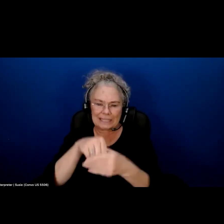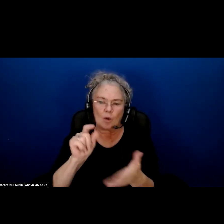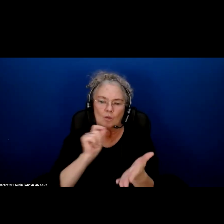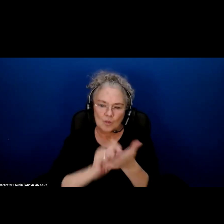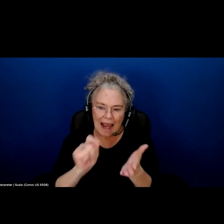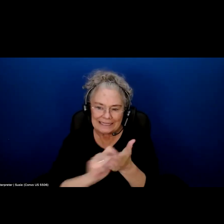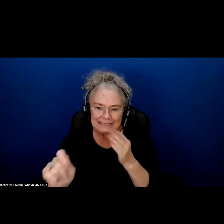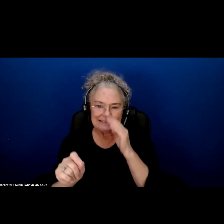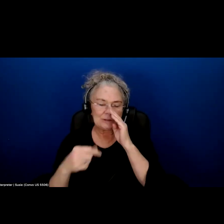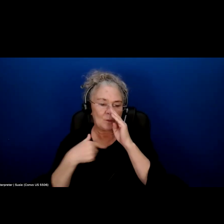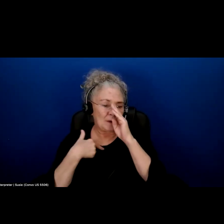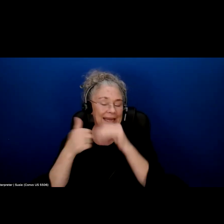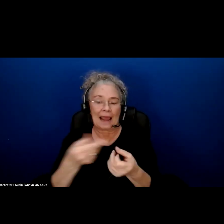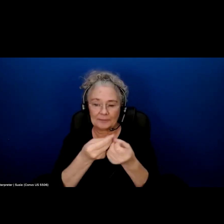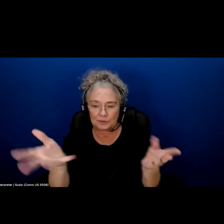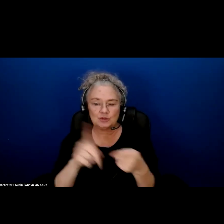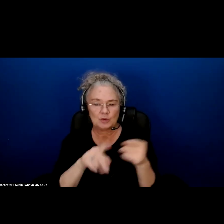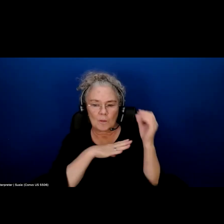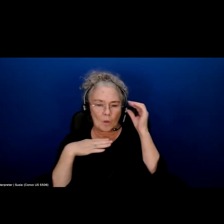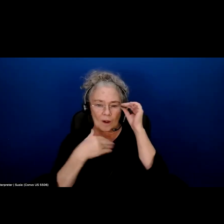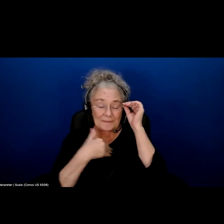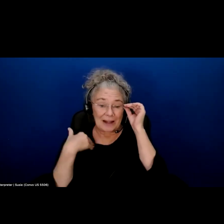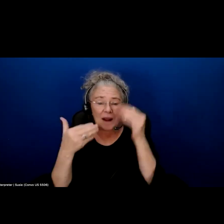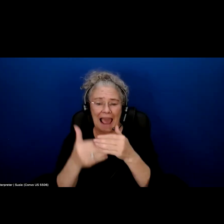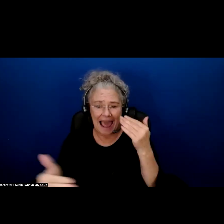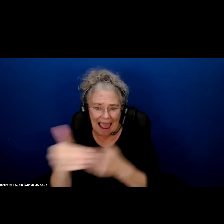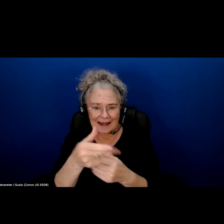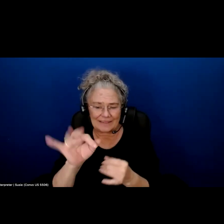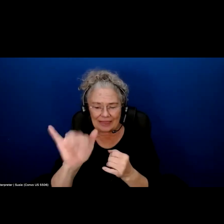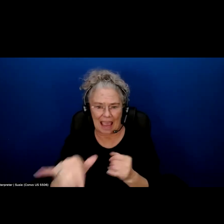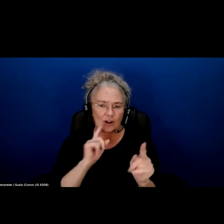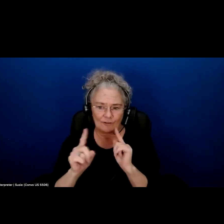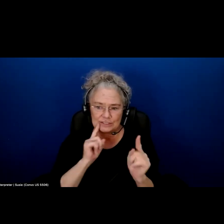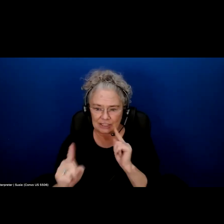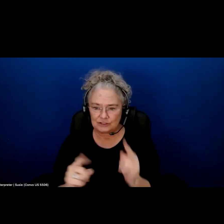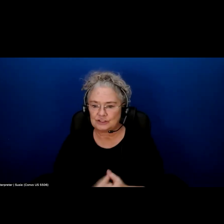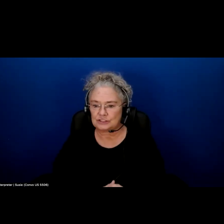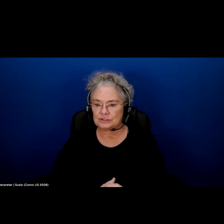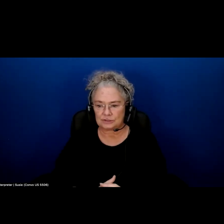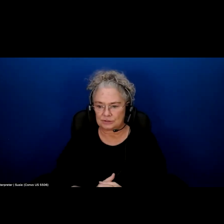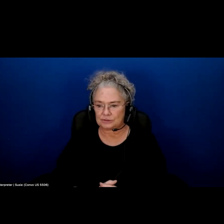can distribute them to board members ahead of those conversations.